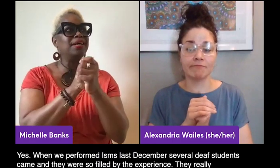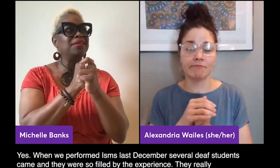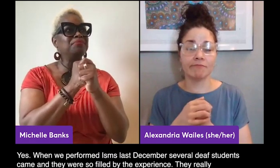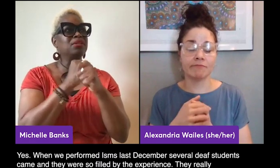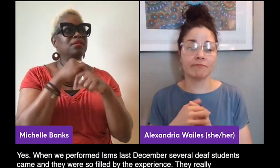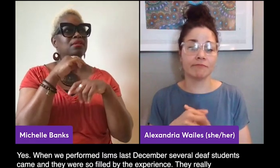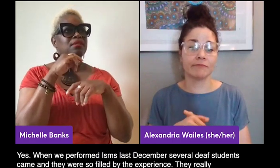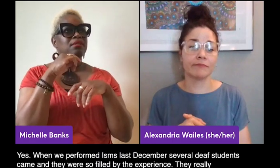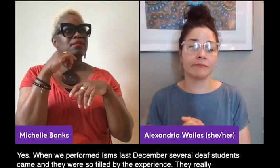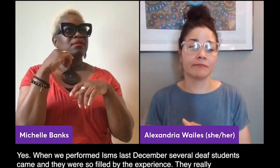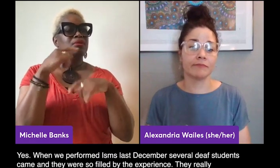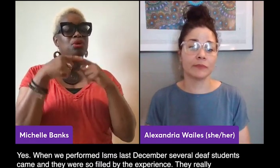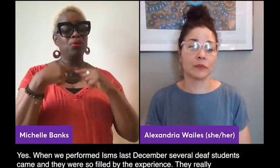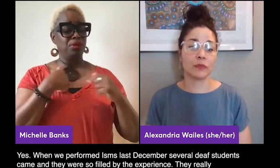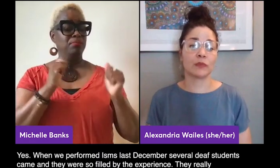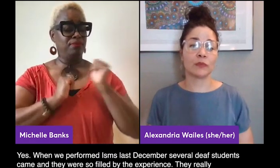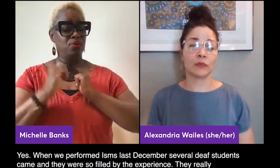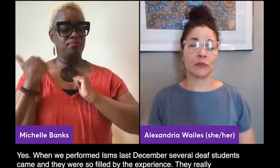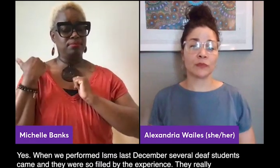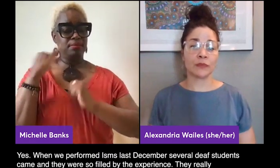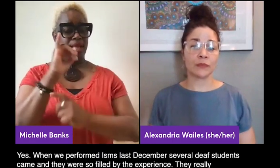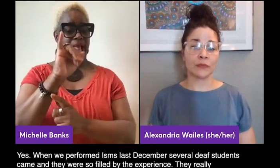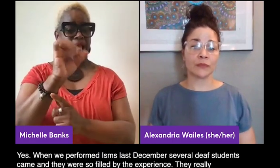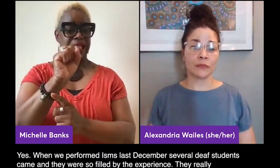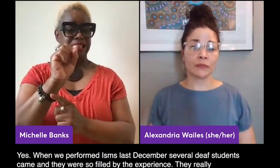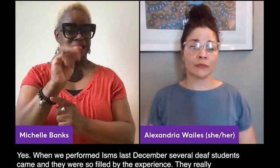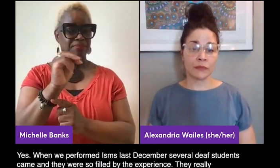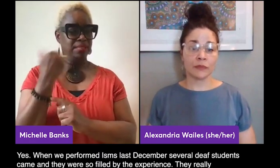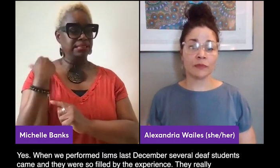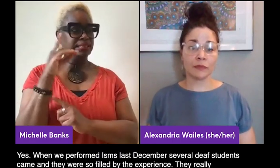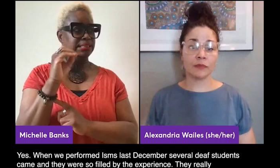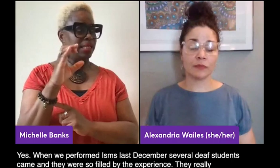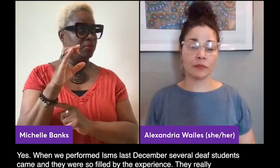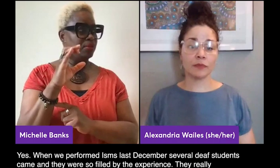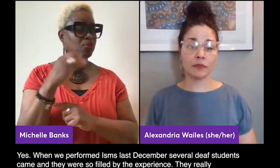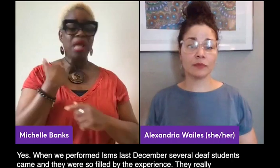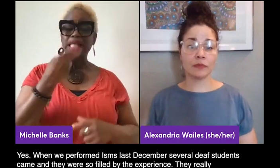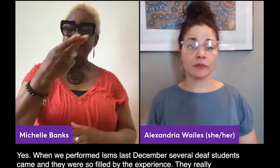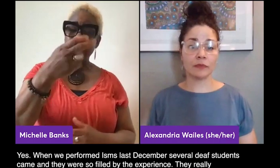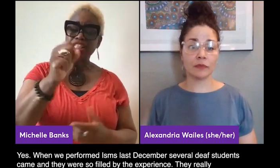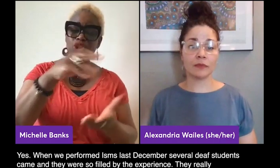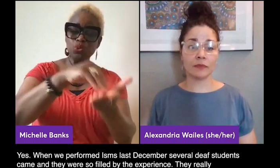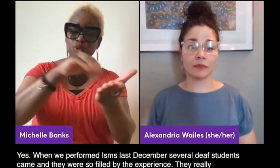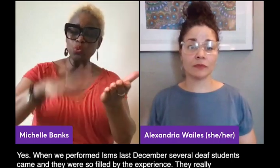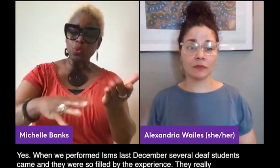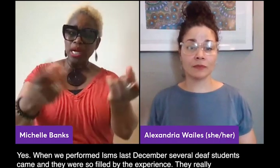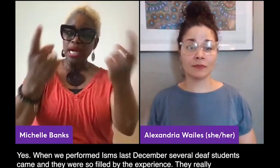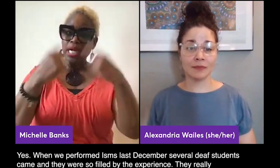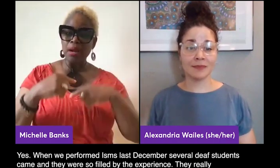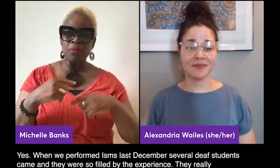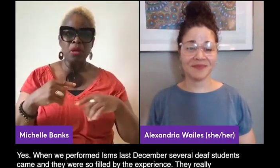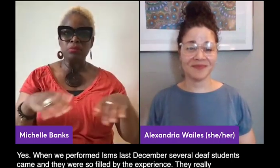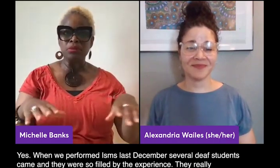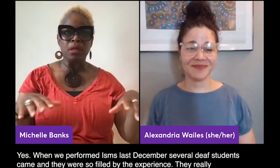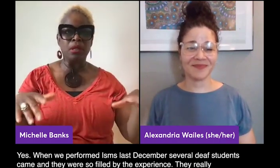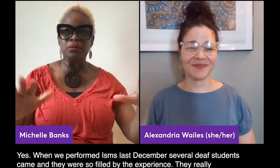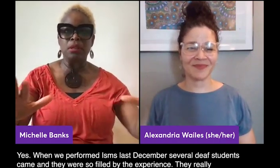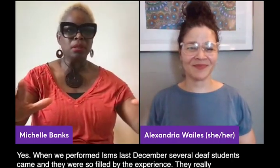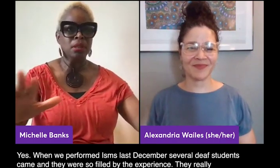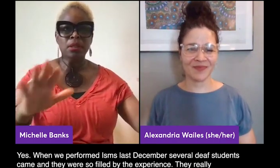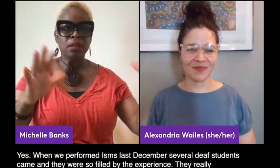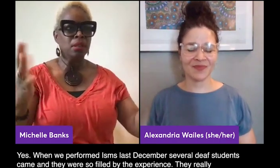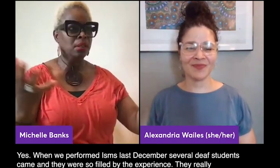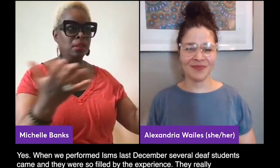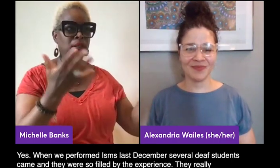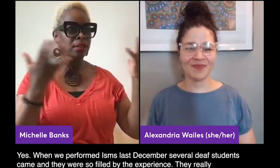Yes. When we performed ISMS last December, several deaf students came, and they were so filled by the